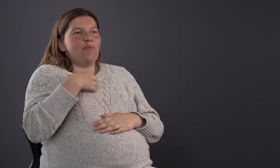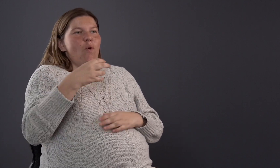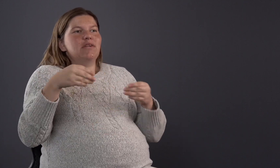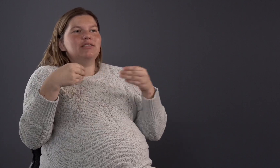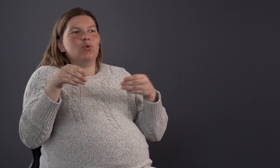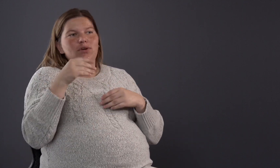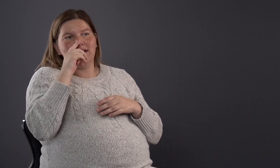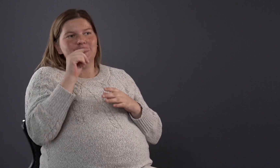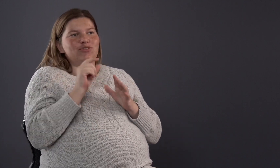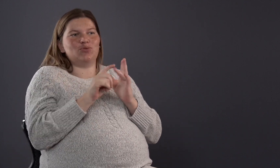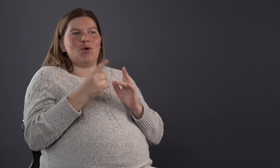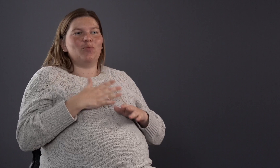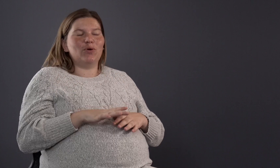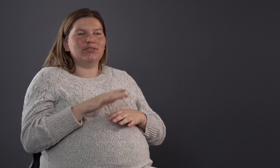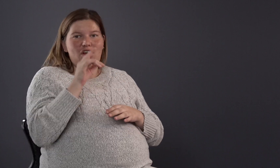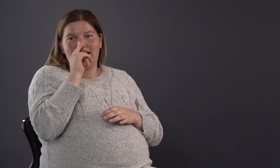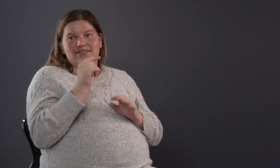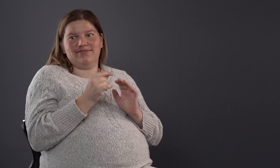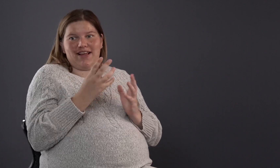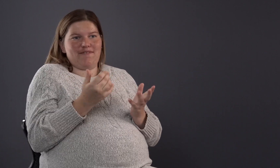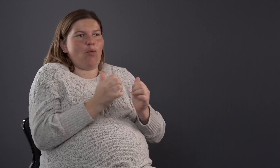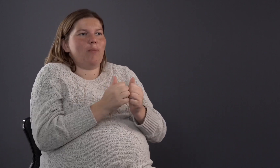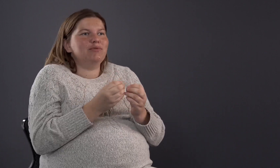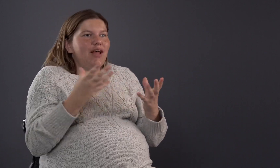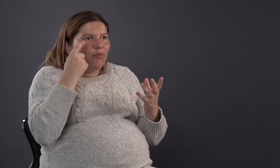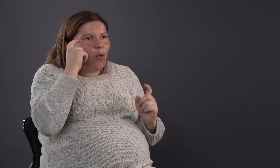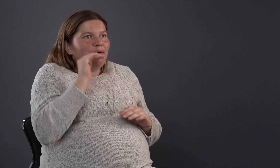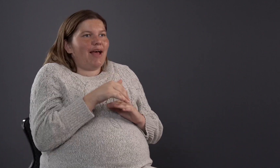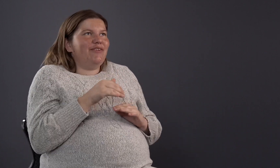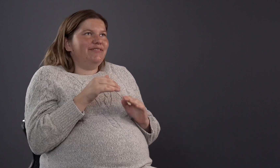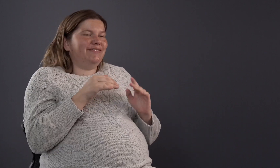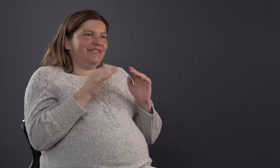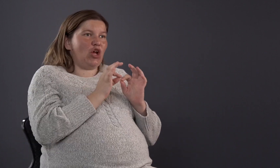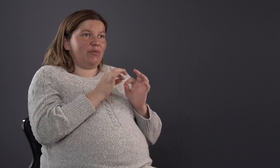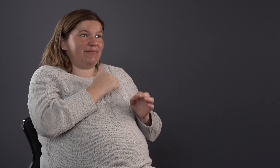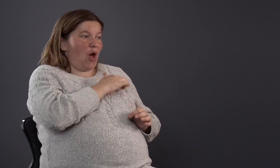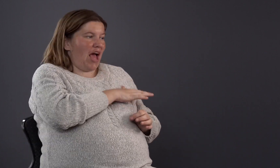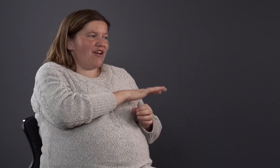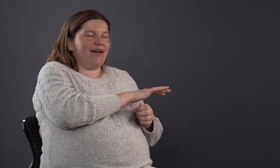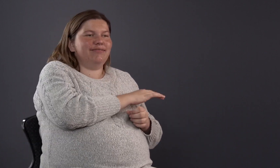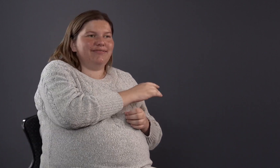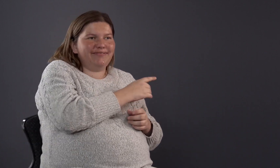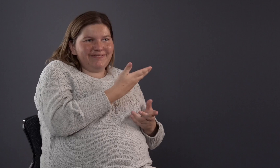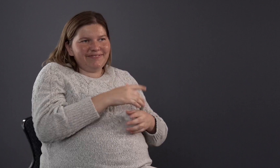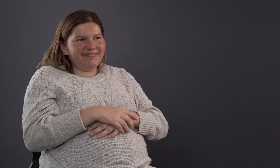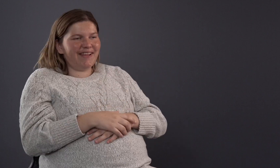have flexibility and peace of mind when attending appointments. I don't have to worry about whether or not there's an interpreter in my area.